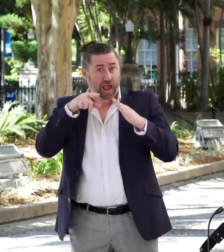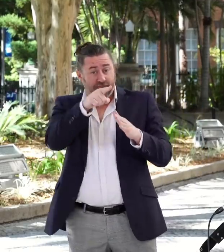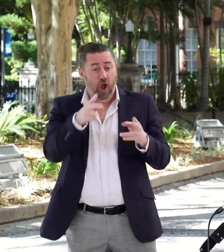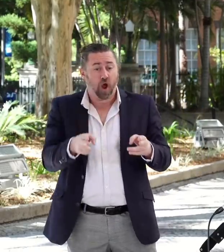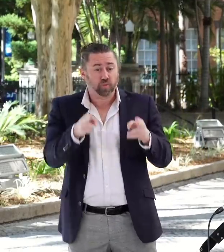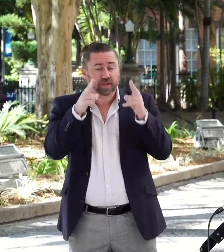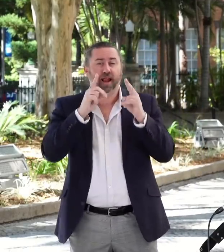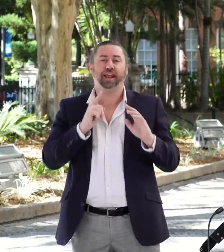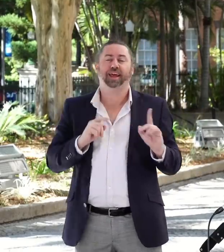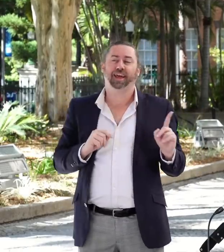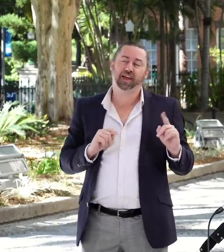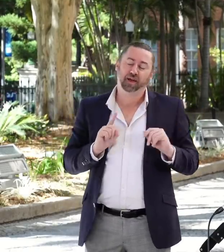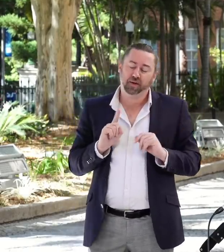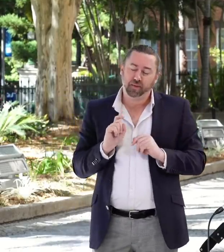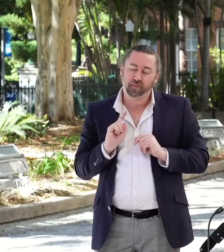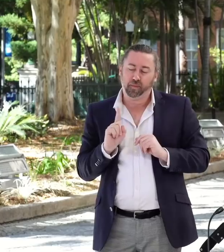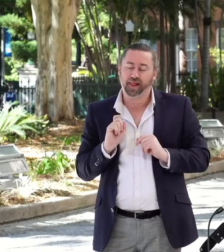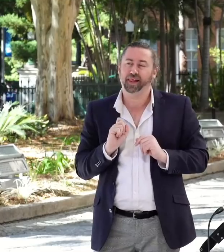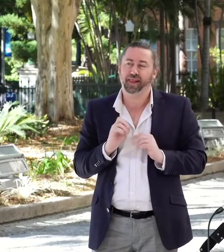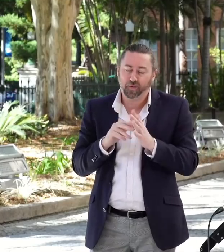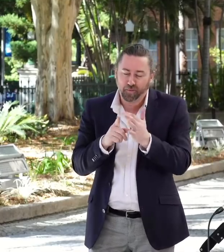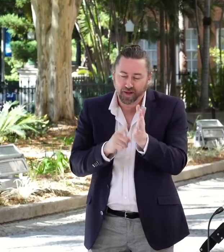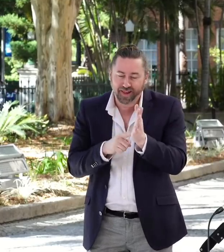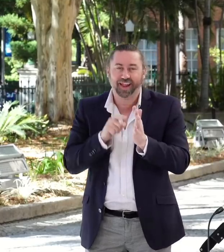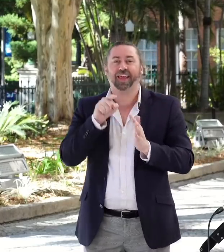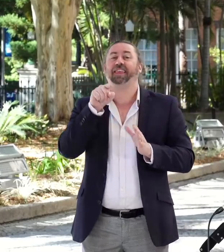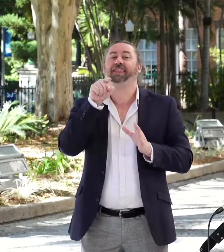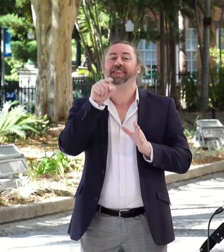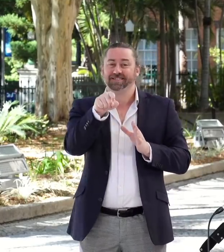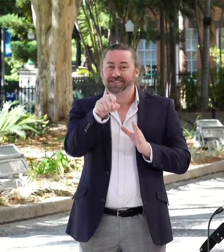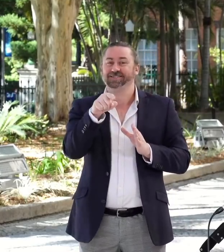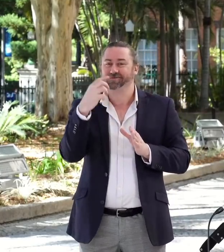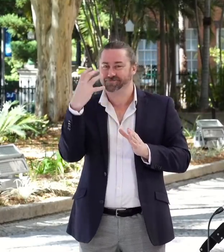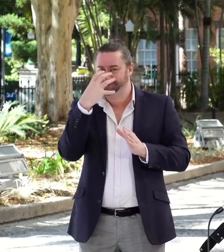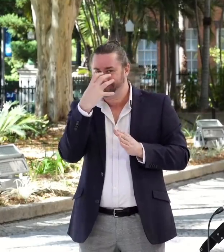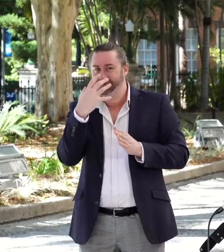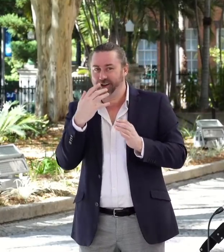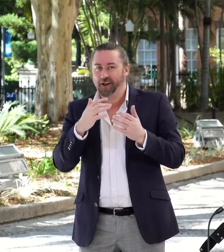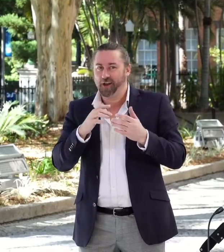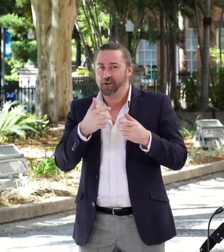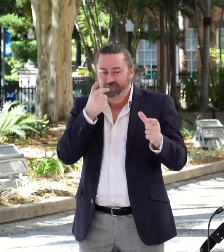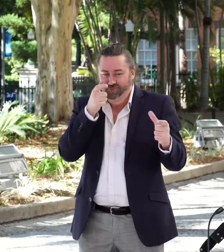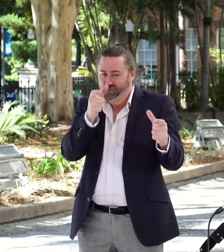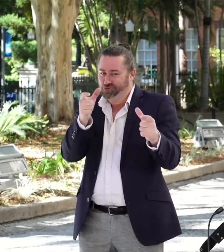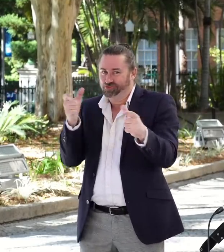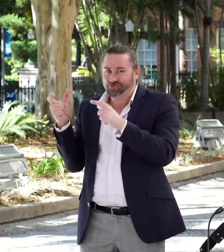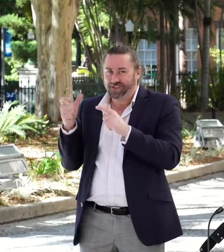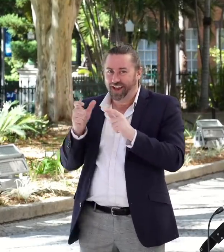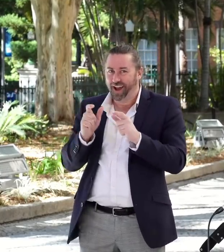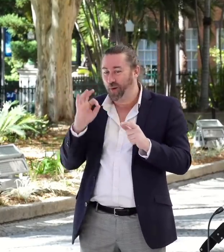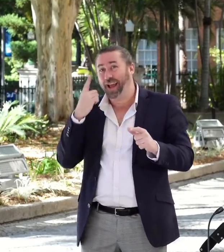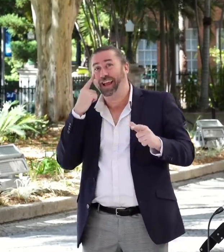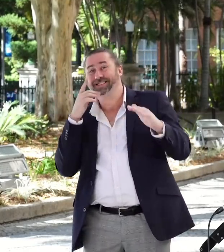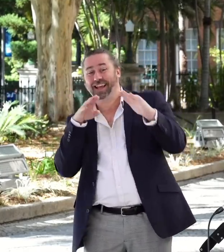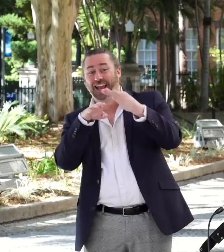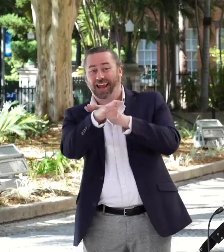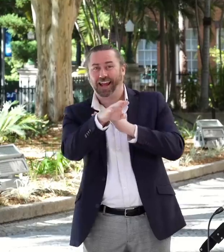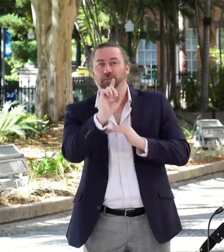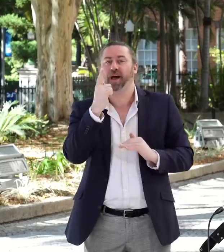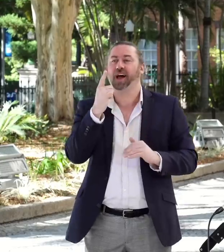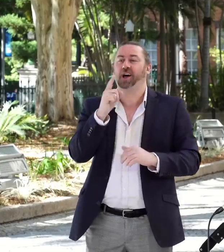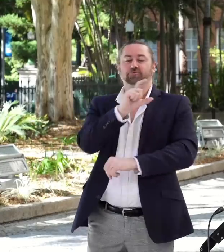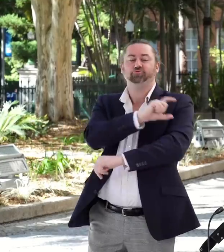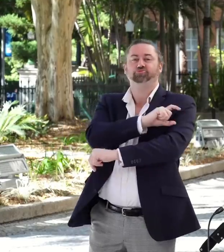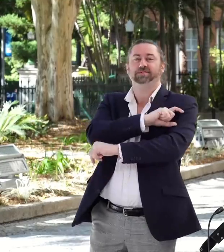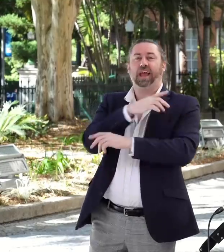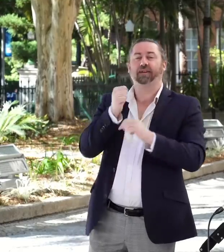Let's just say we have very secure premises in terms of the hotel overall, but our security people are engaged with that in terms of making sure the